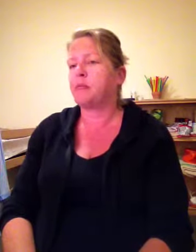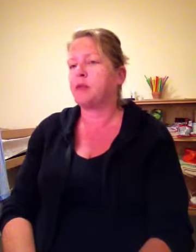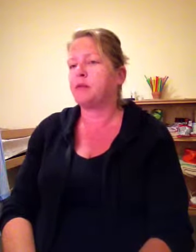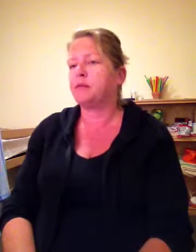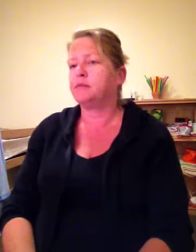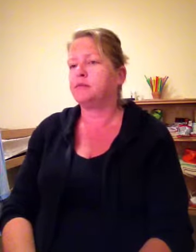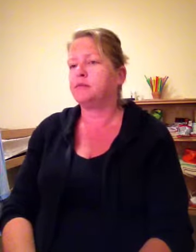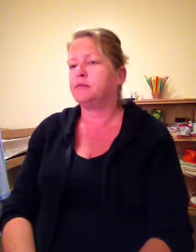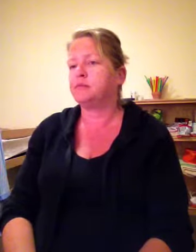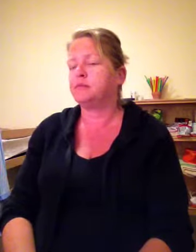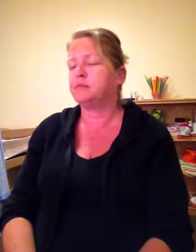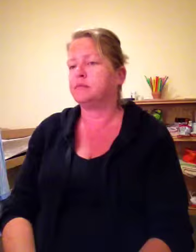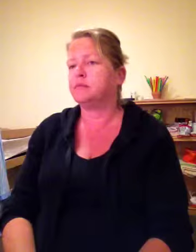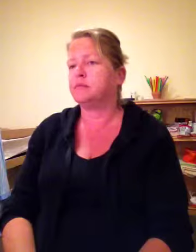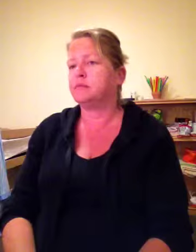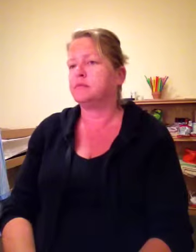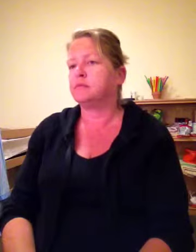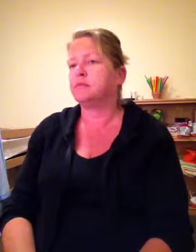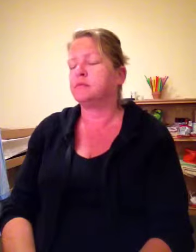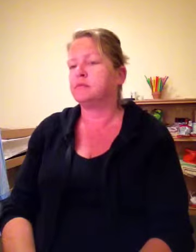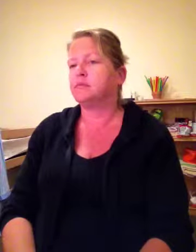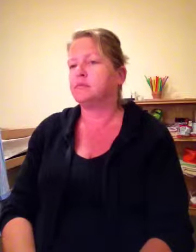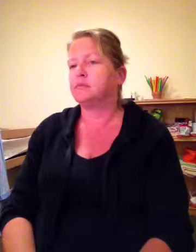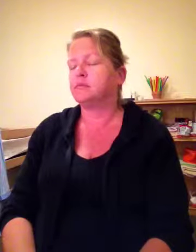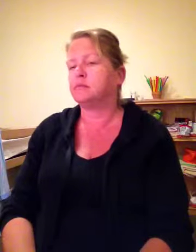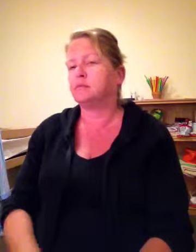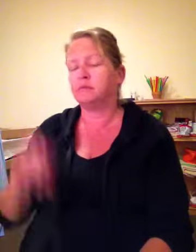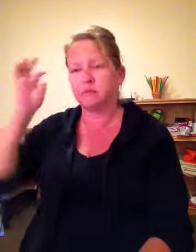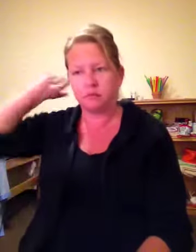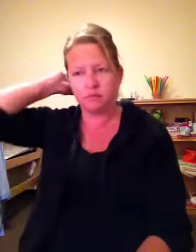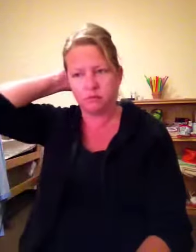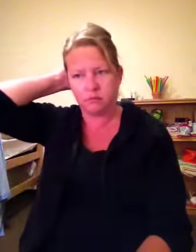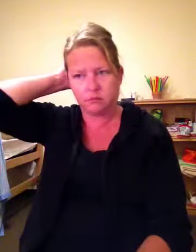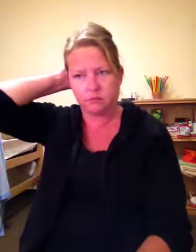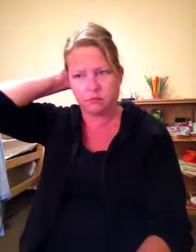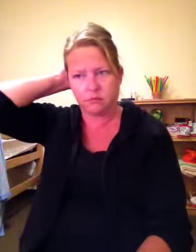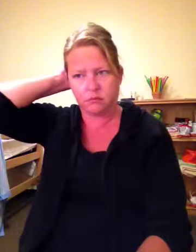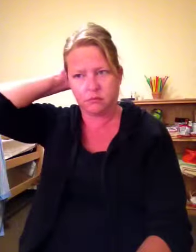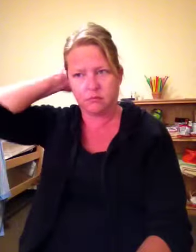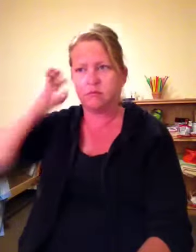Continued practice will certainly help her get better in the classroom and outside the classroom.